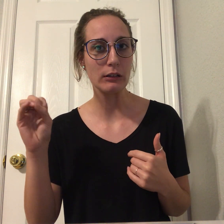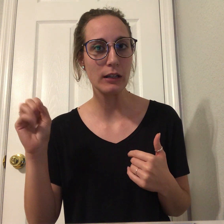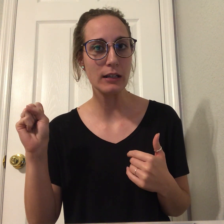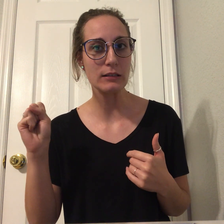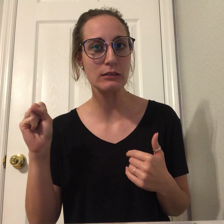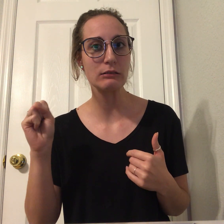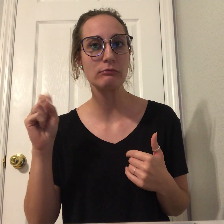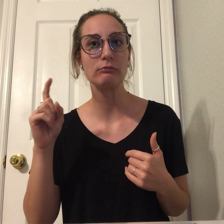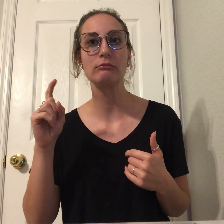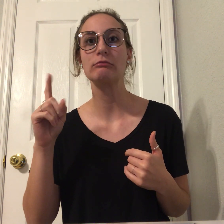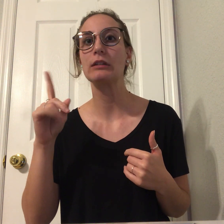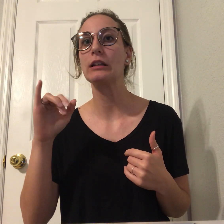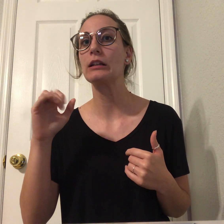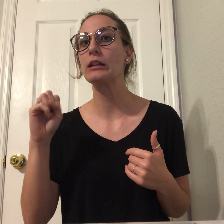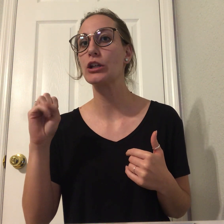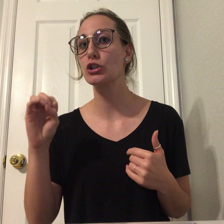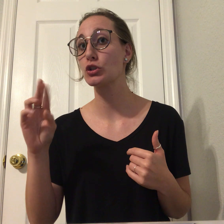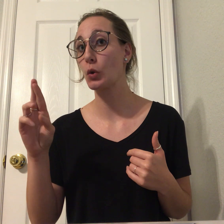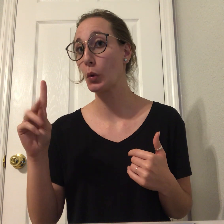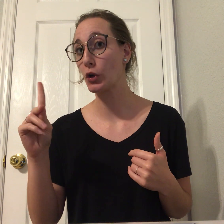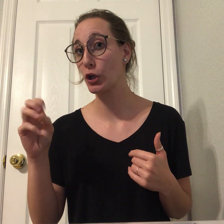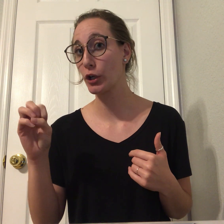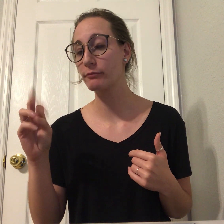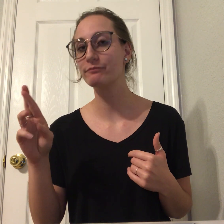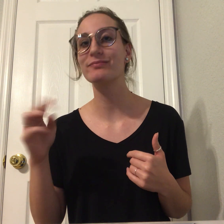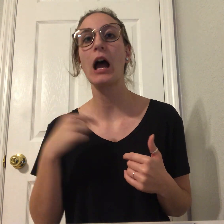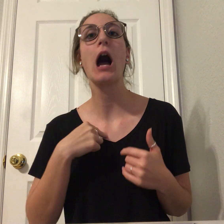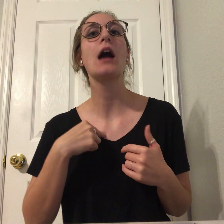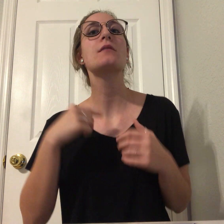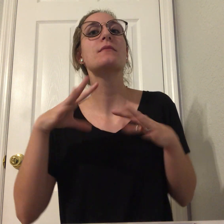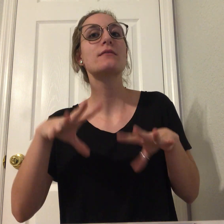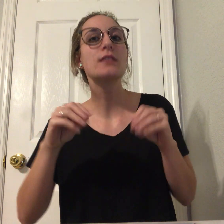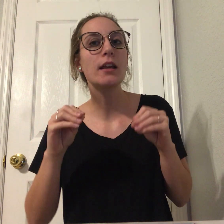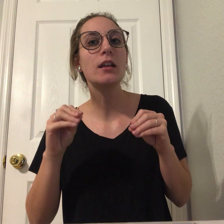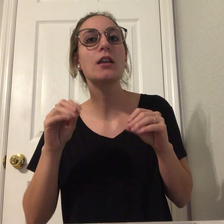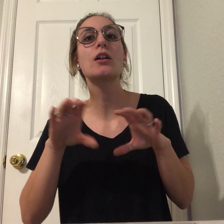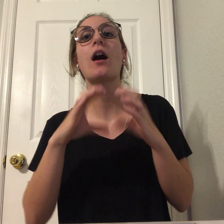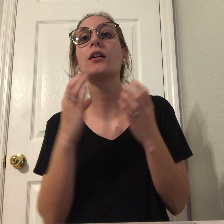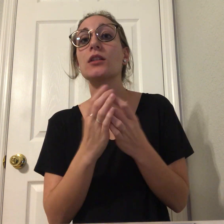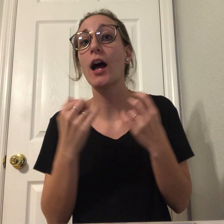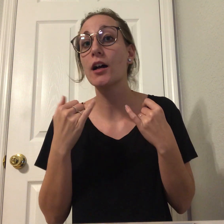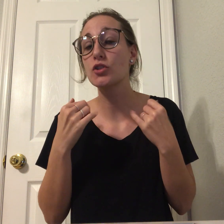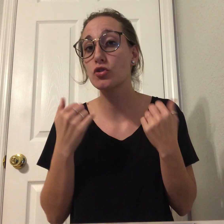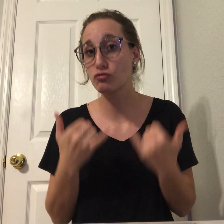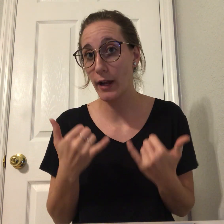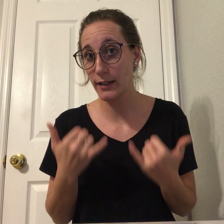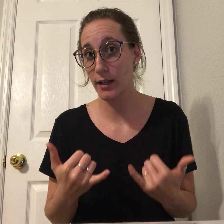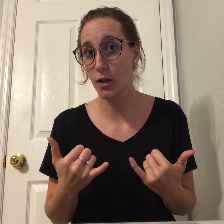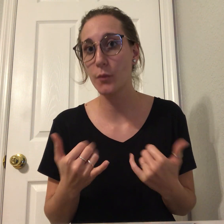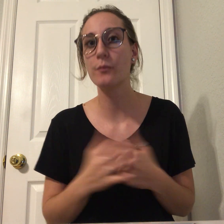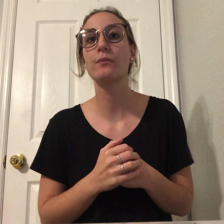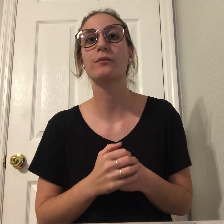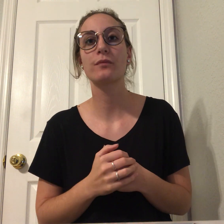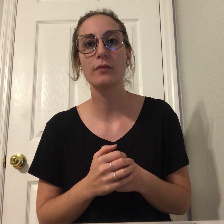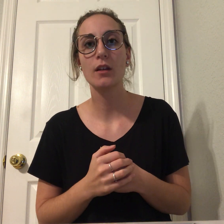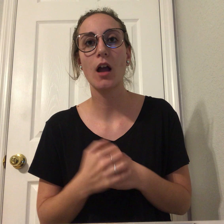class I'm taking now, part of the Harvard Extension School, certificate in human behavior. So excited to be studying